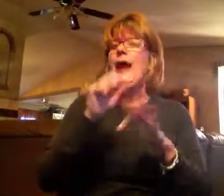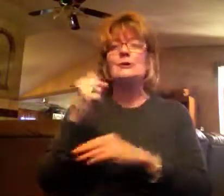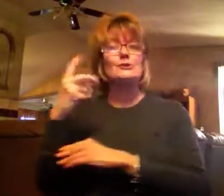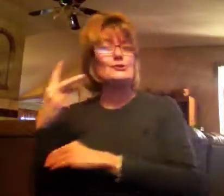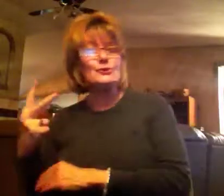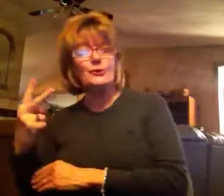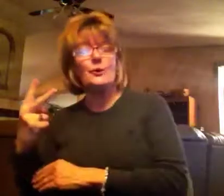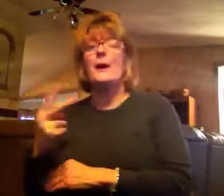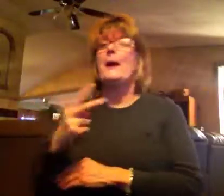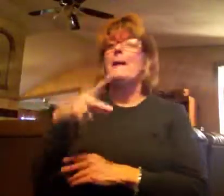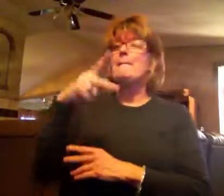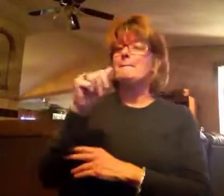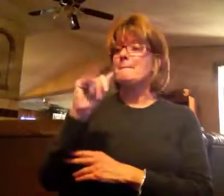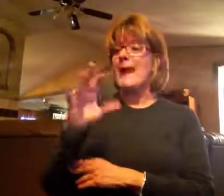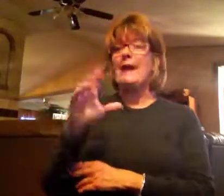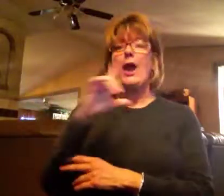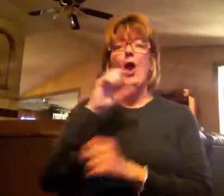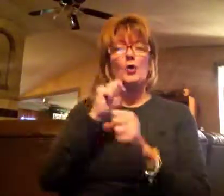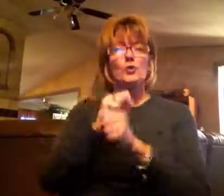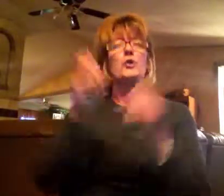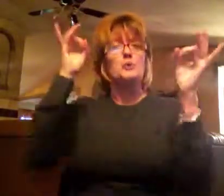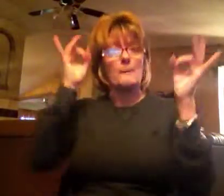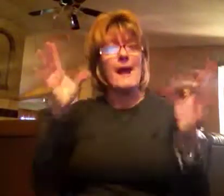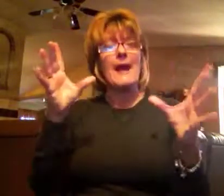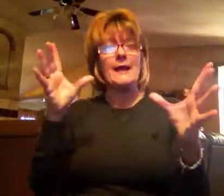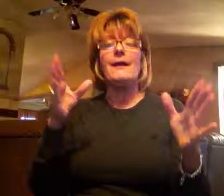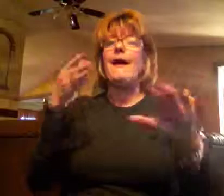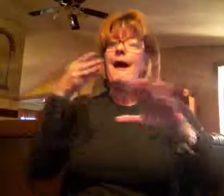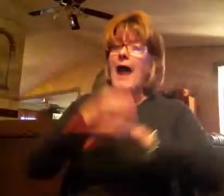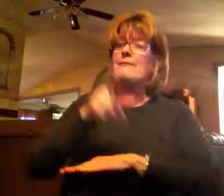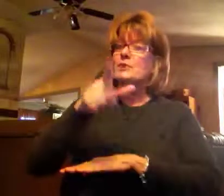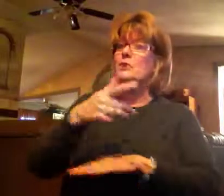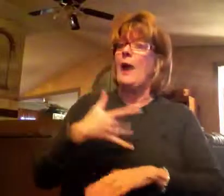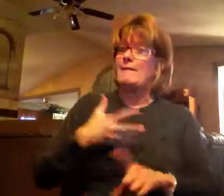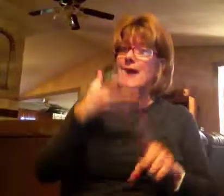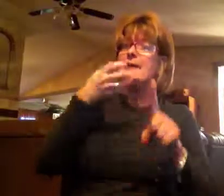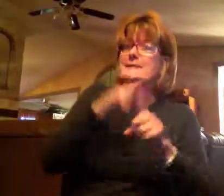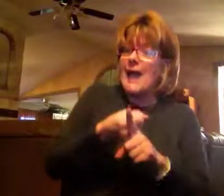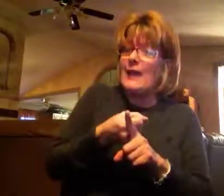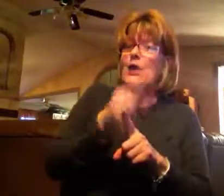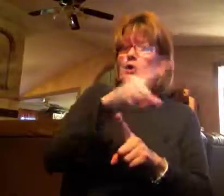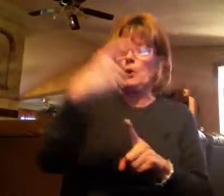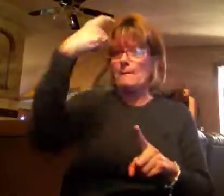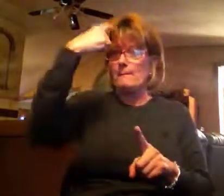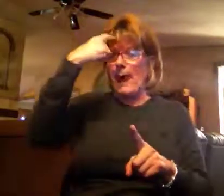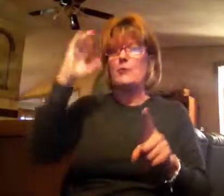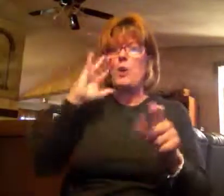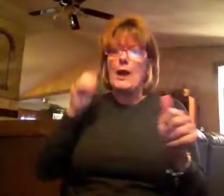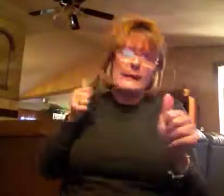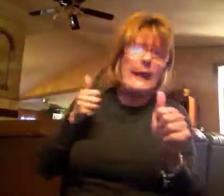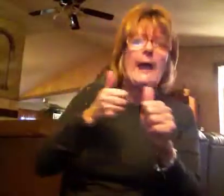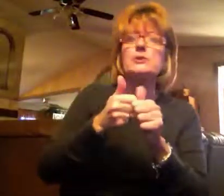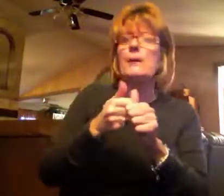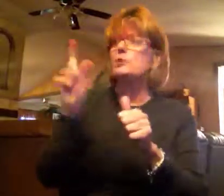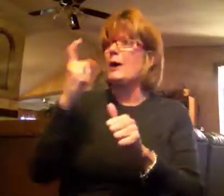are traumatic. And soon after an attack, your mind catches up to what has just happened, and a real emotional roller coaster may set